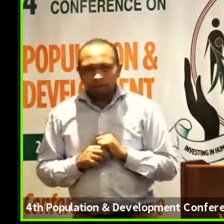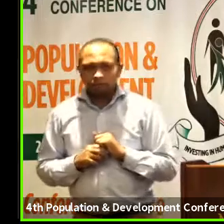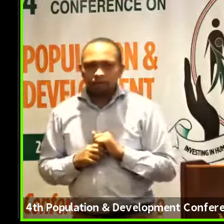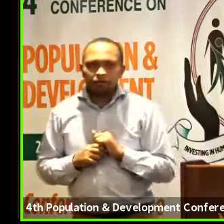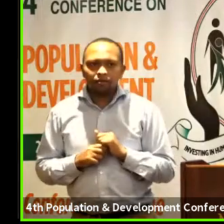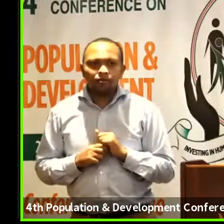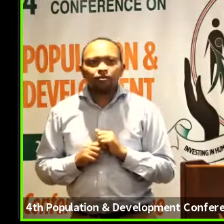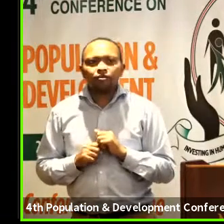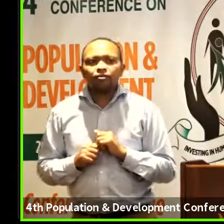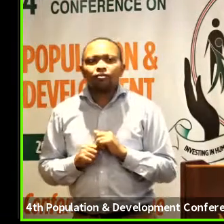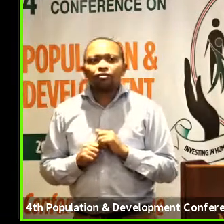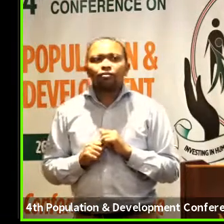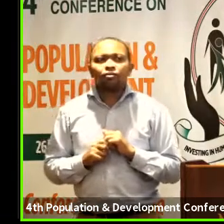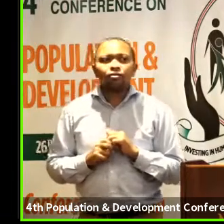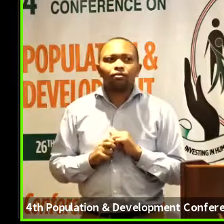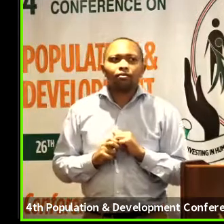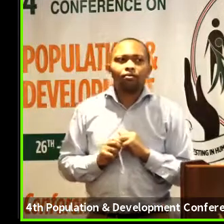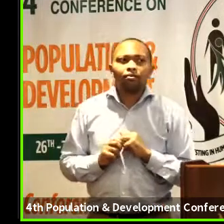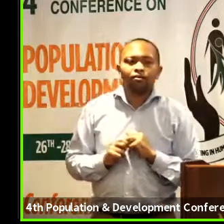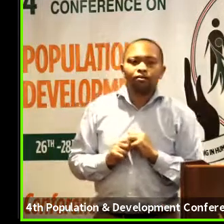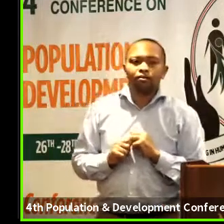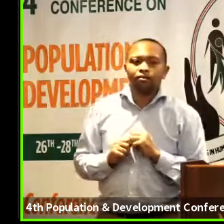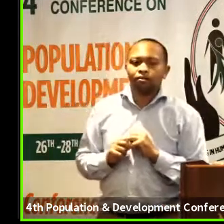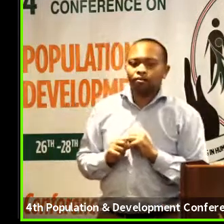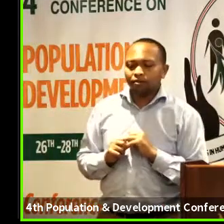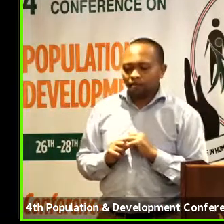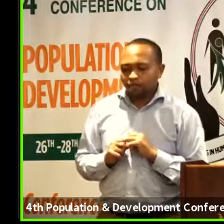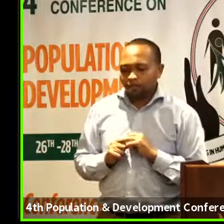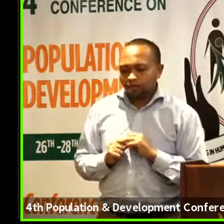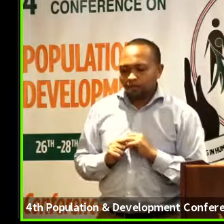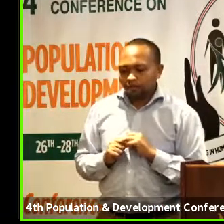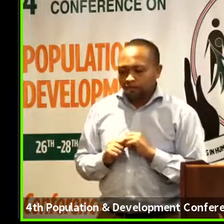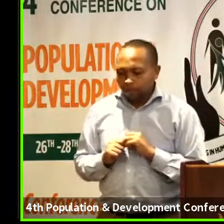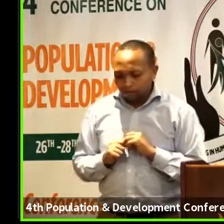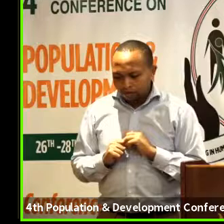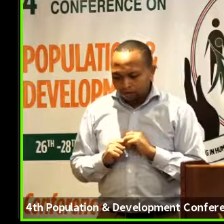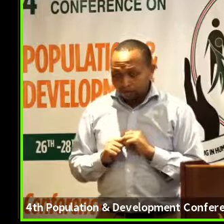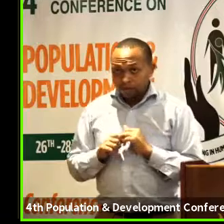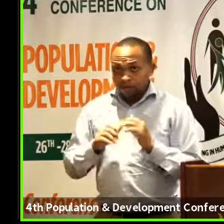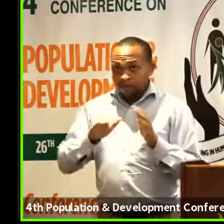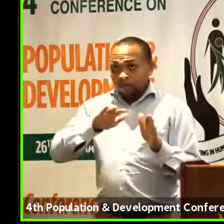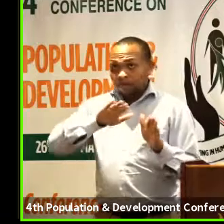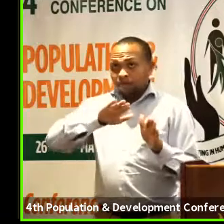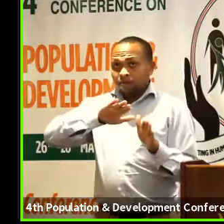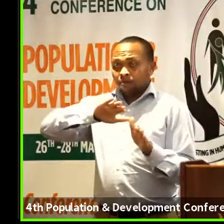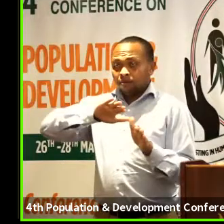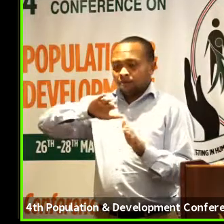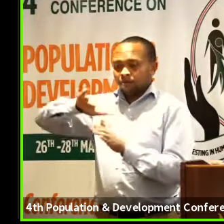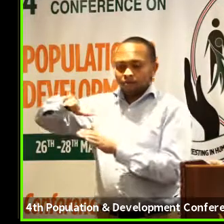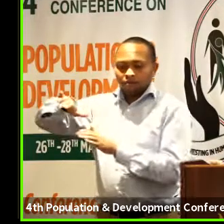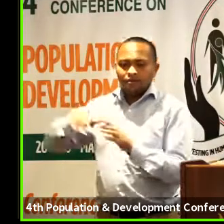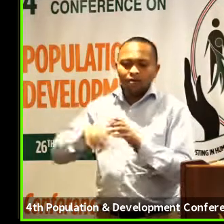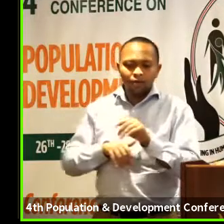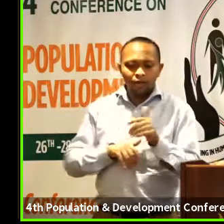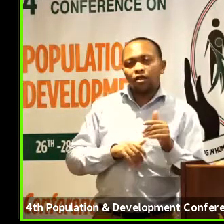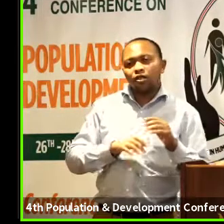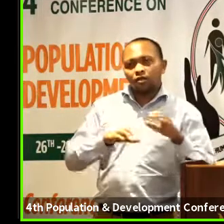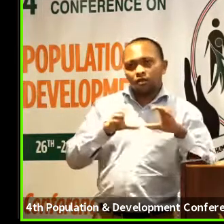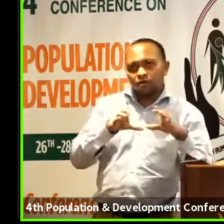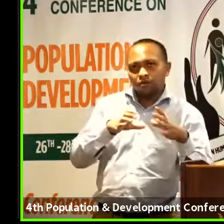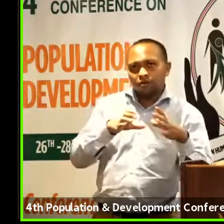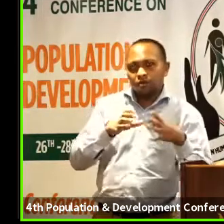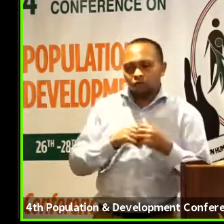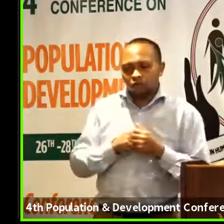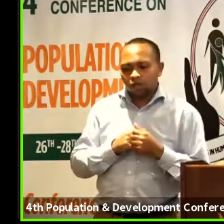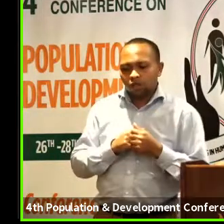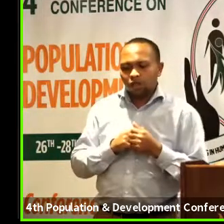that were there, and Dr. Kiara and the last presenter. Now let's proceed to the next chair of the session